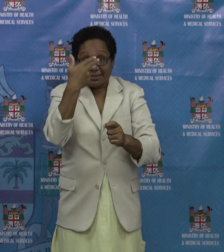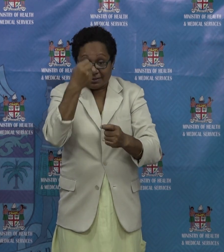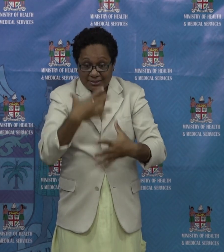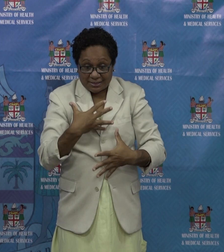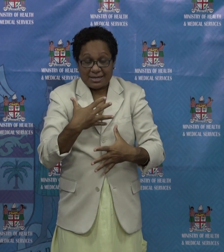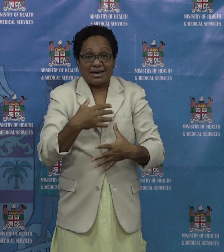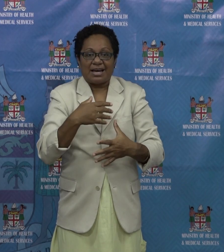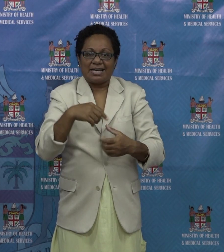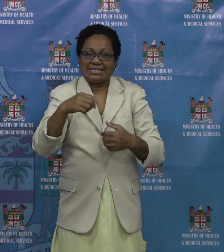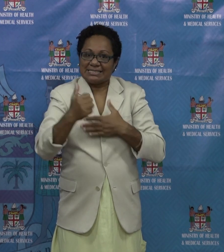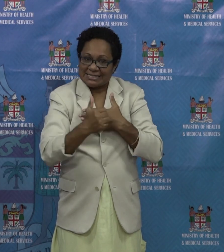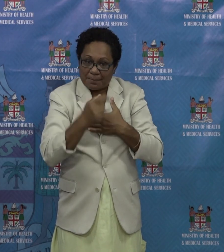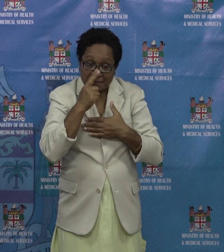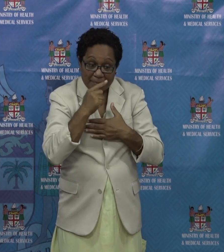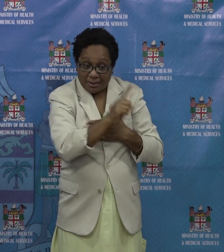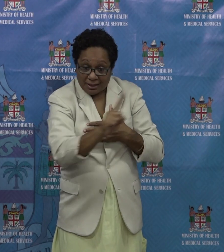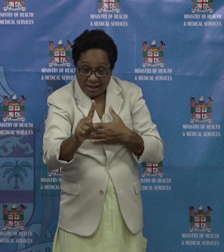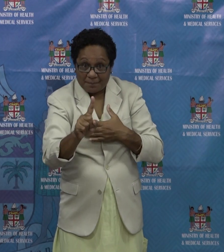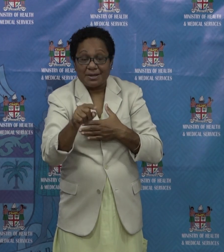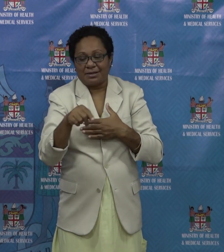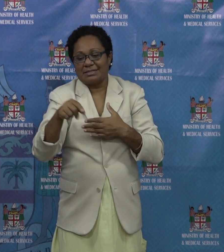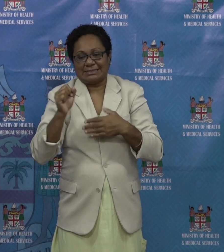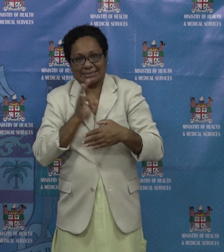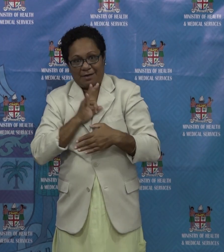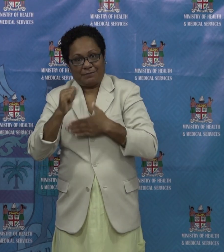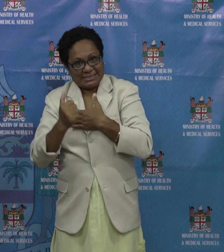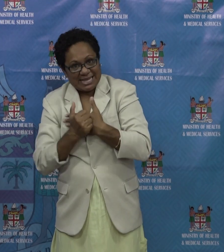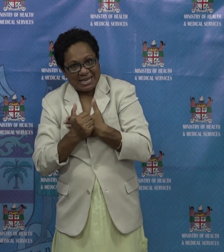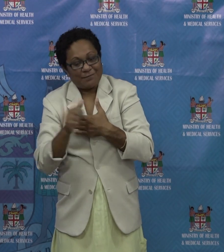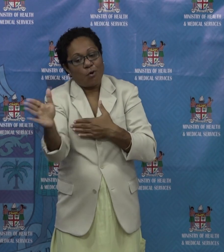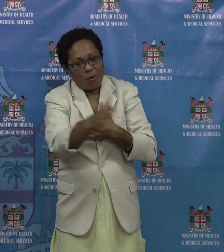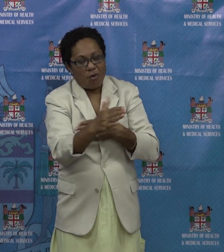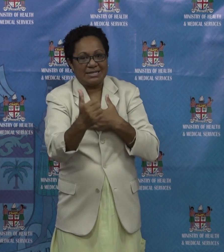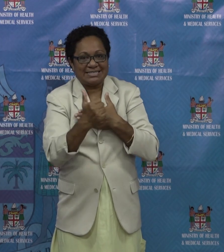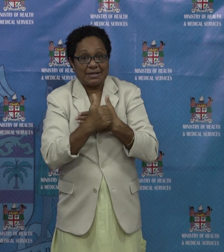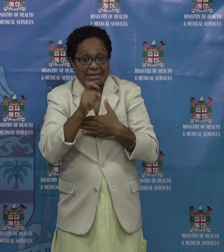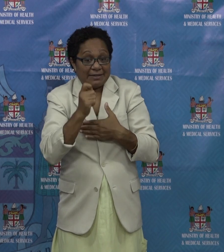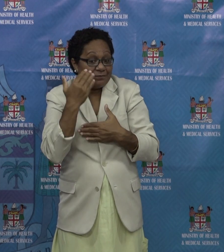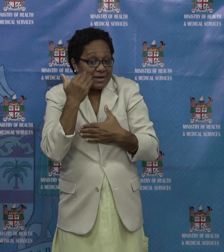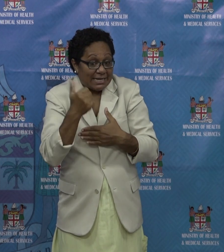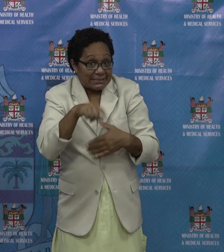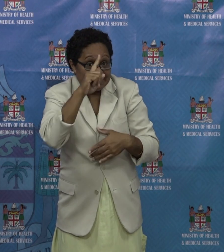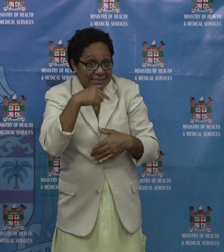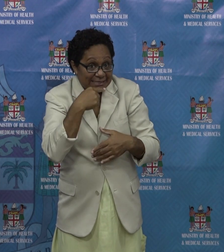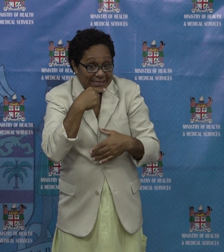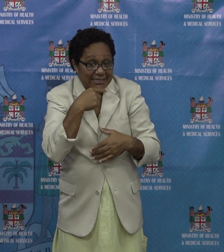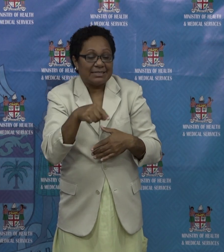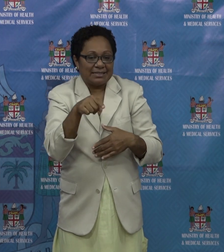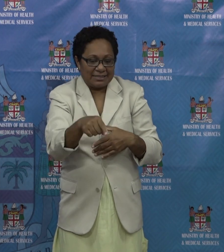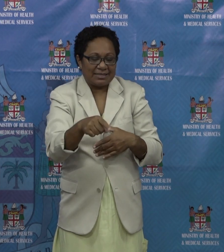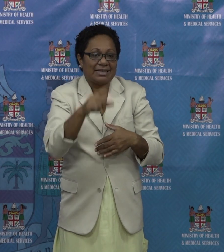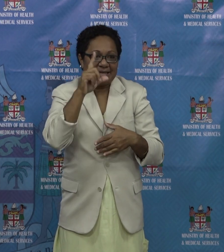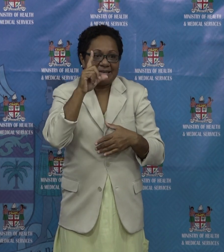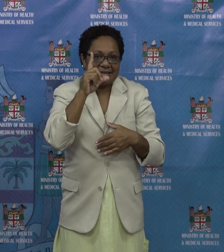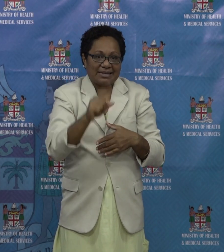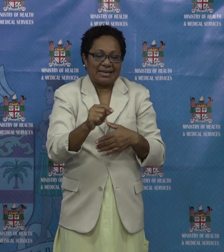when a patient is identified, that they can be safely escorted to a hospital for their further